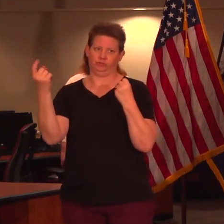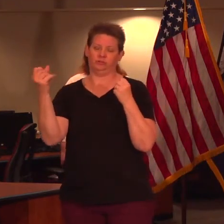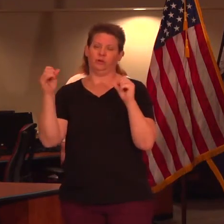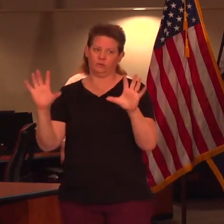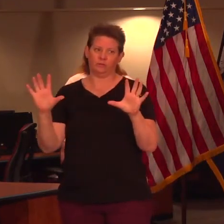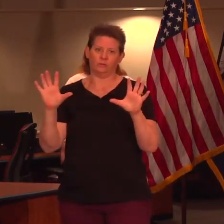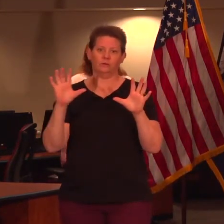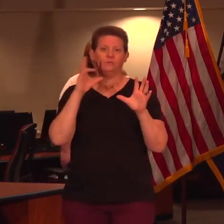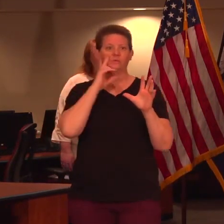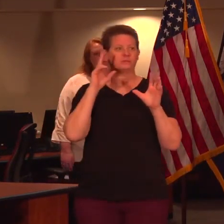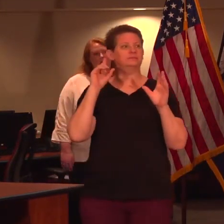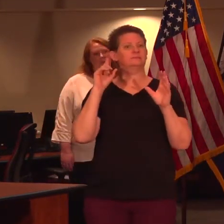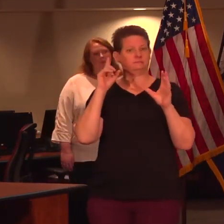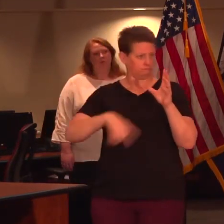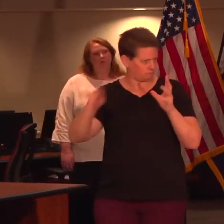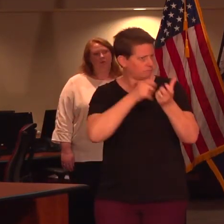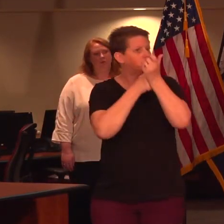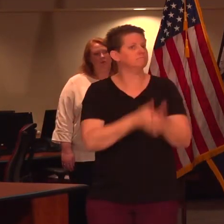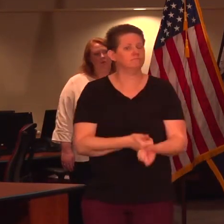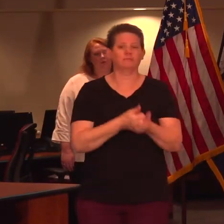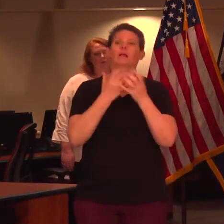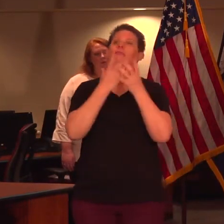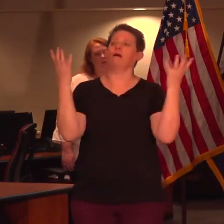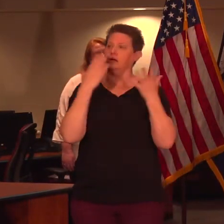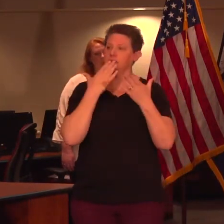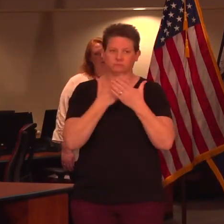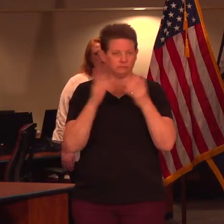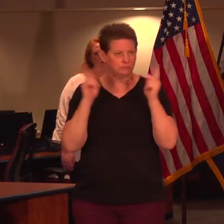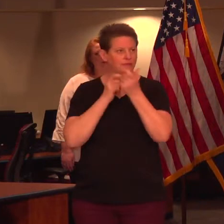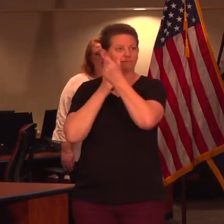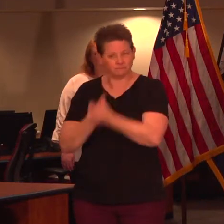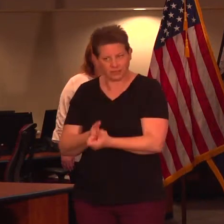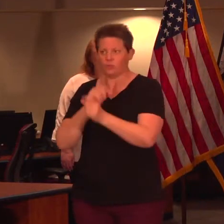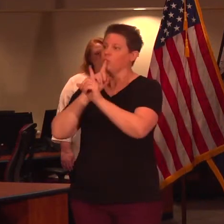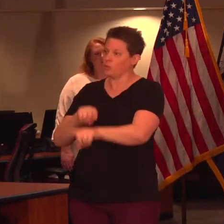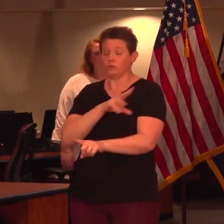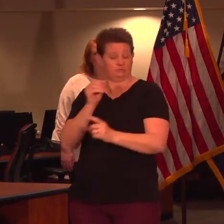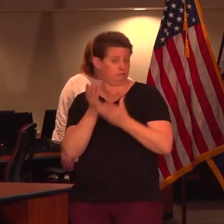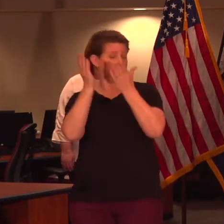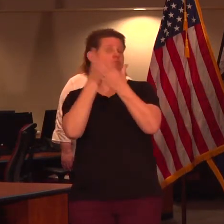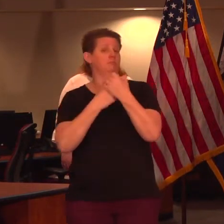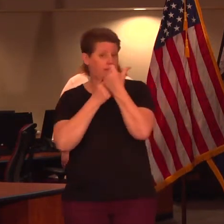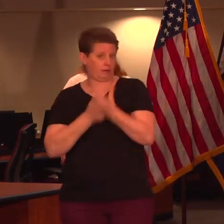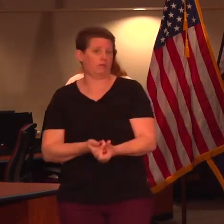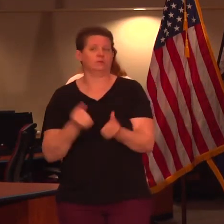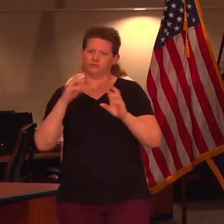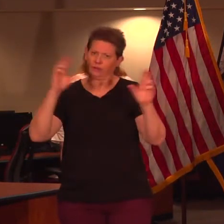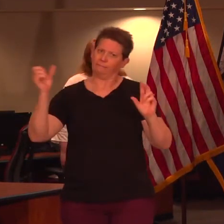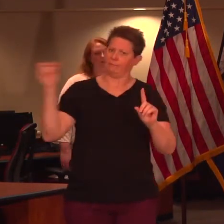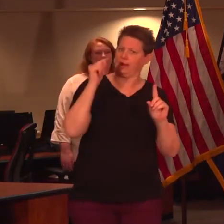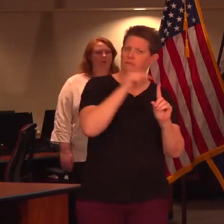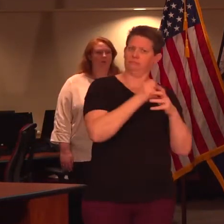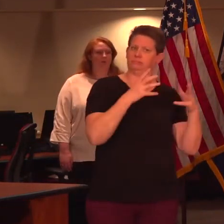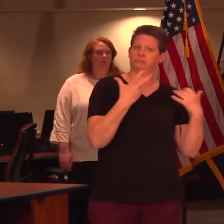that we're seeing compliance, a lot of real good compliance with these orders and recommendations that we've made. Yes, ma'am. Governor, you